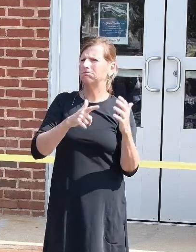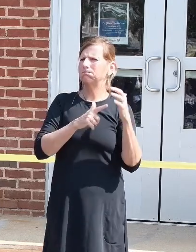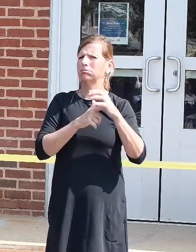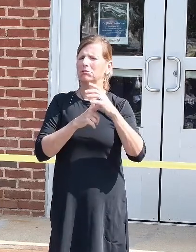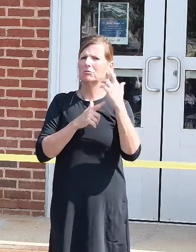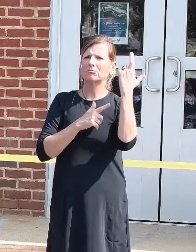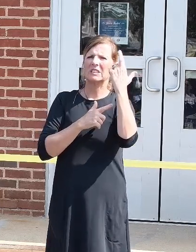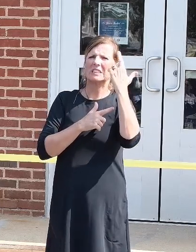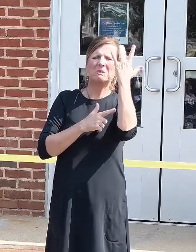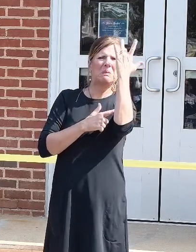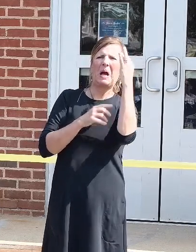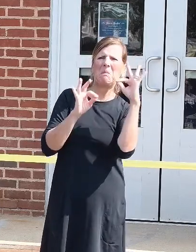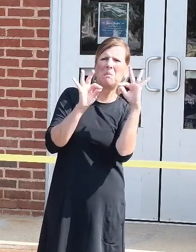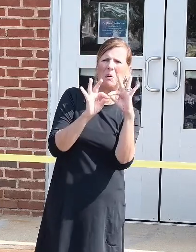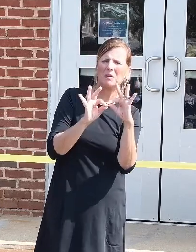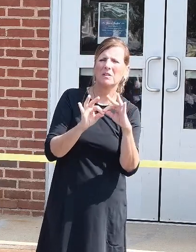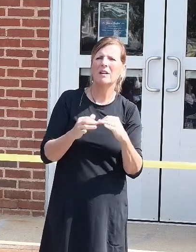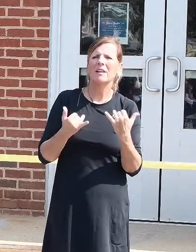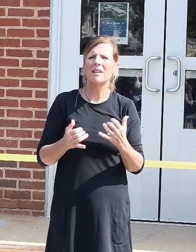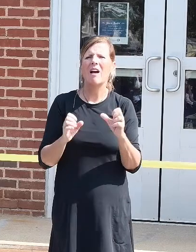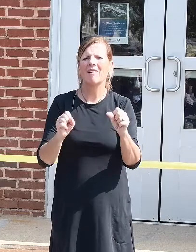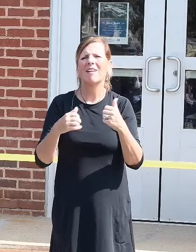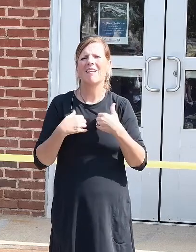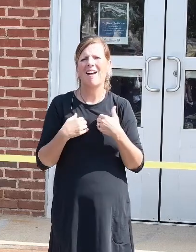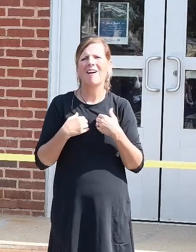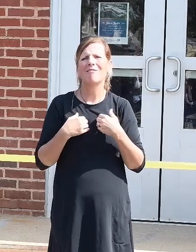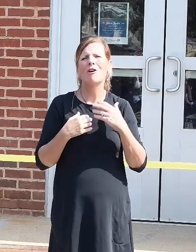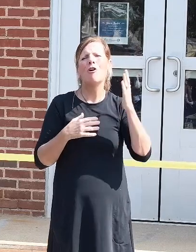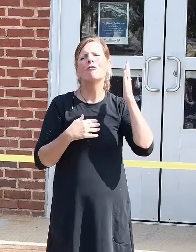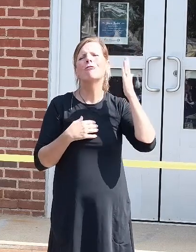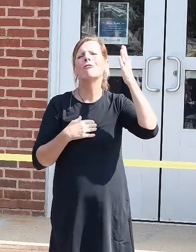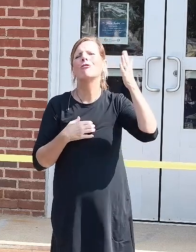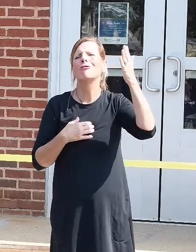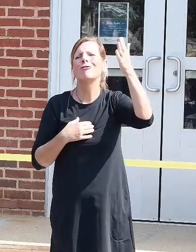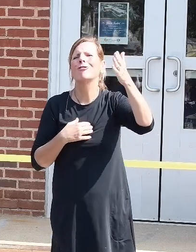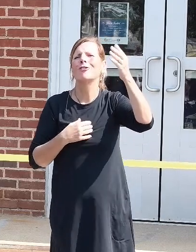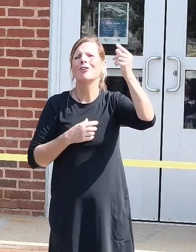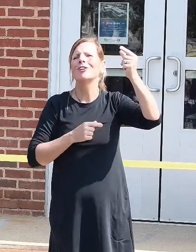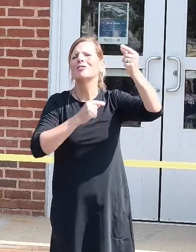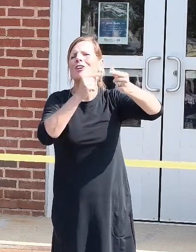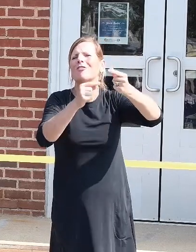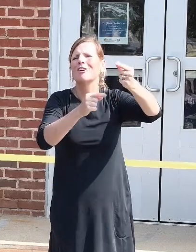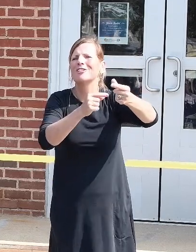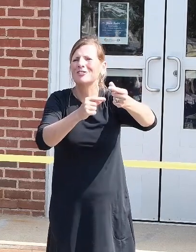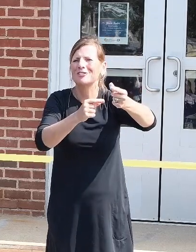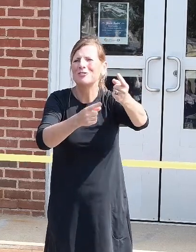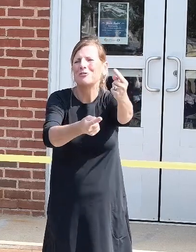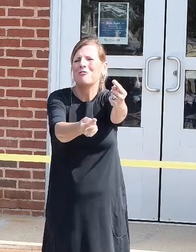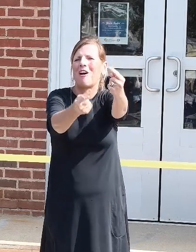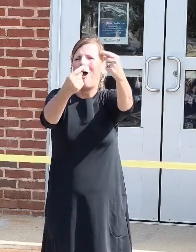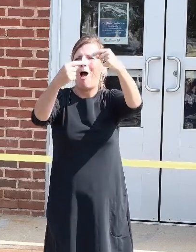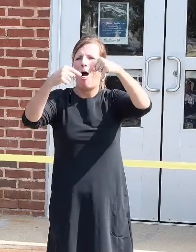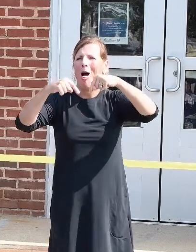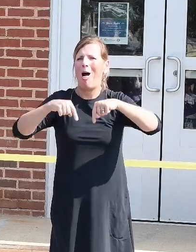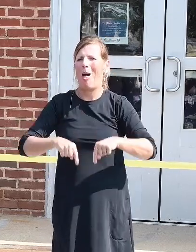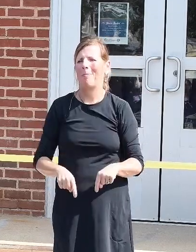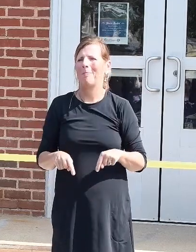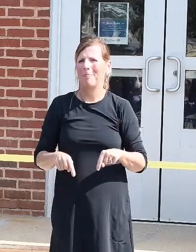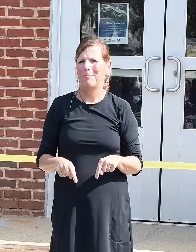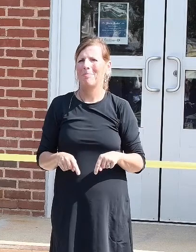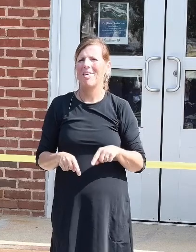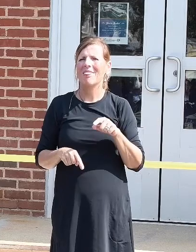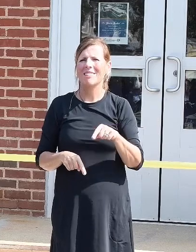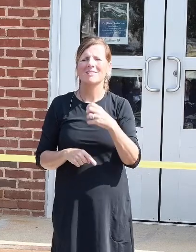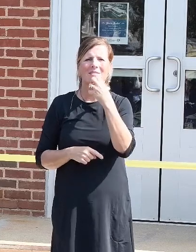is that we can now have the future generations come to this very valuable